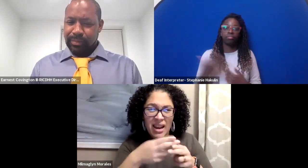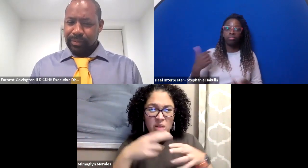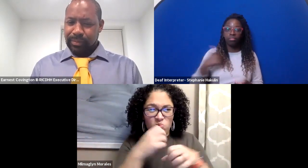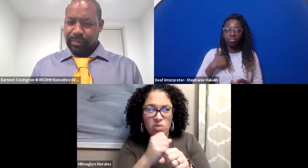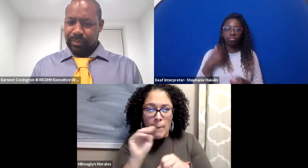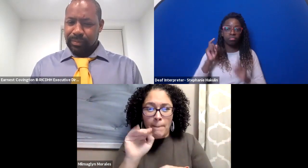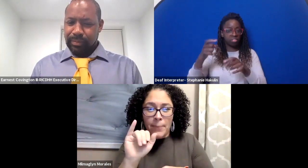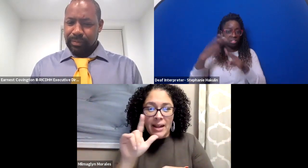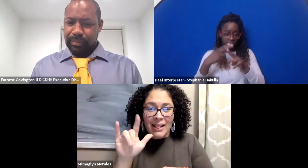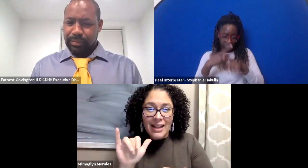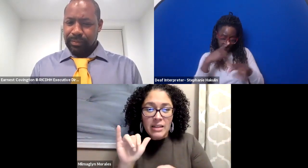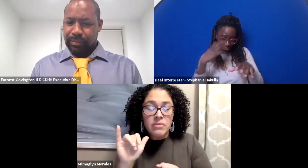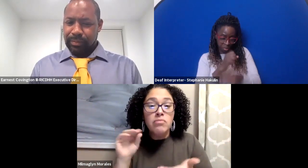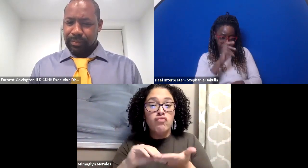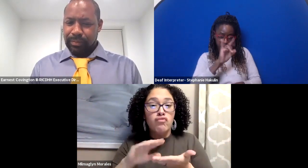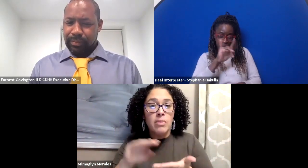didn't really understand.